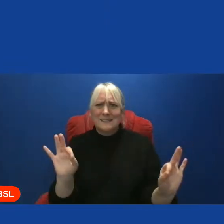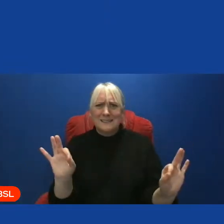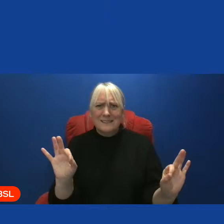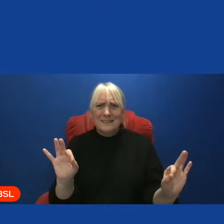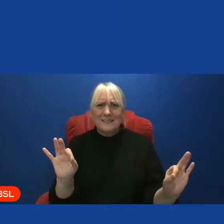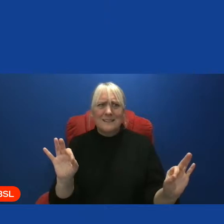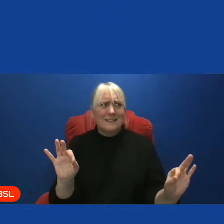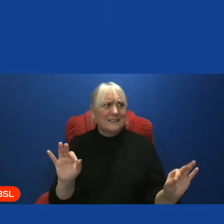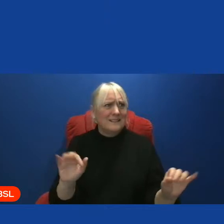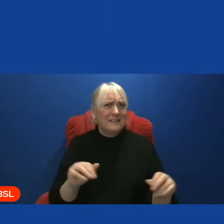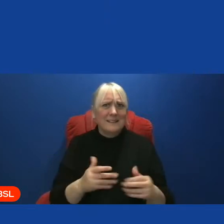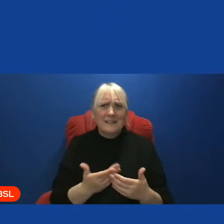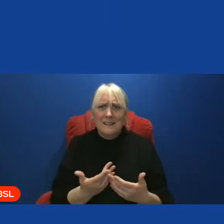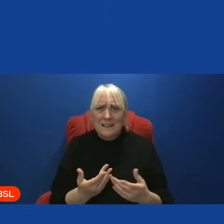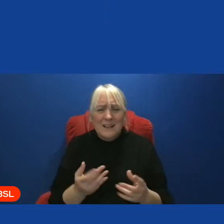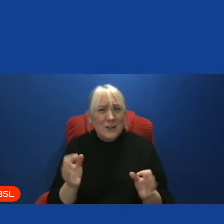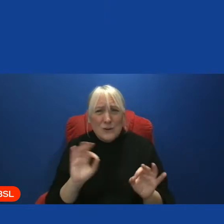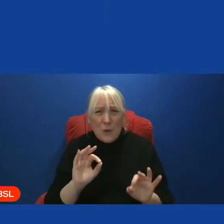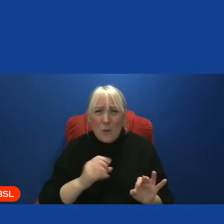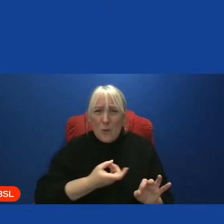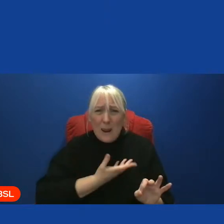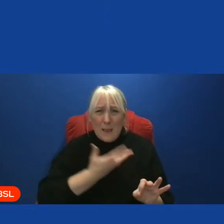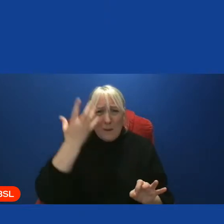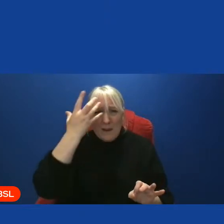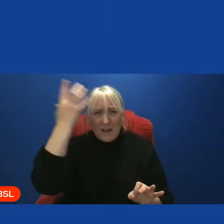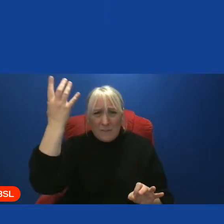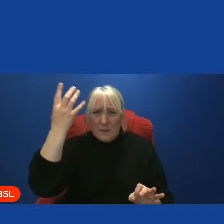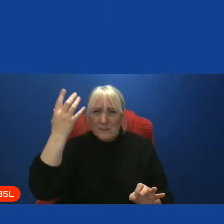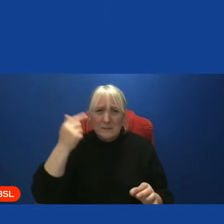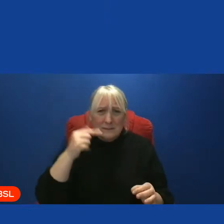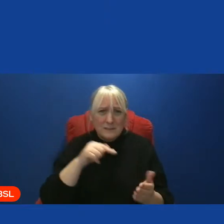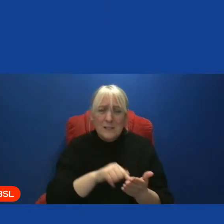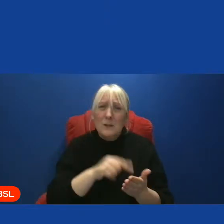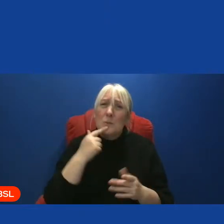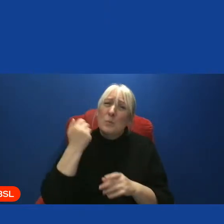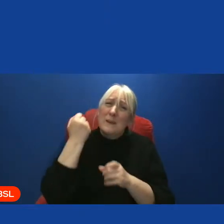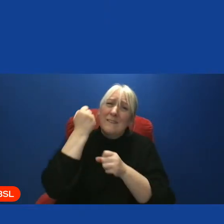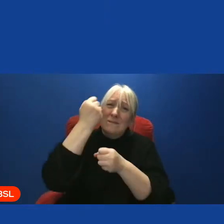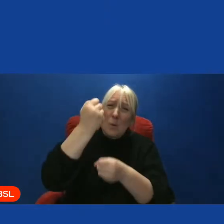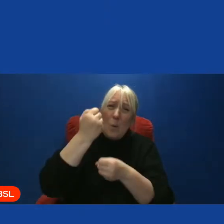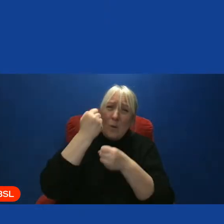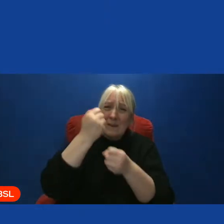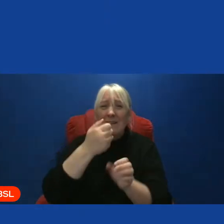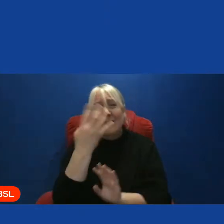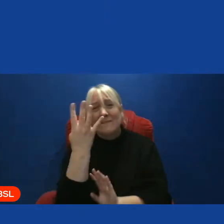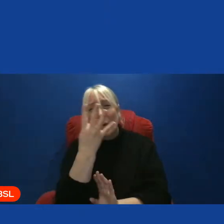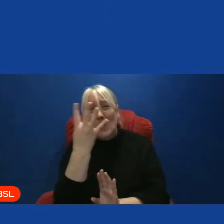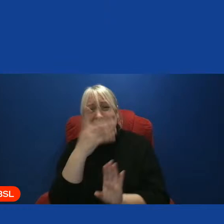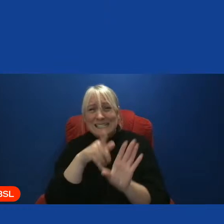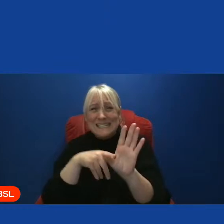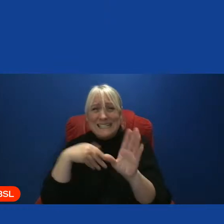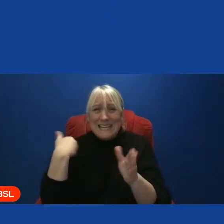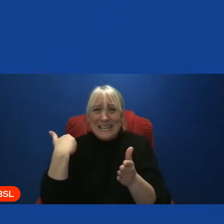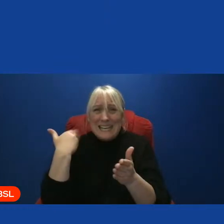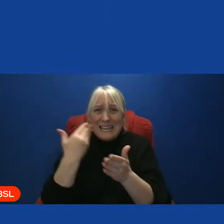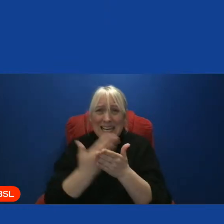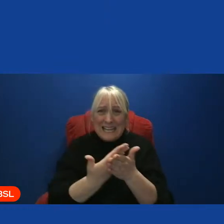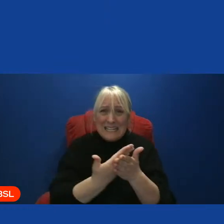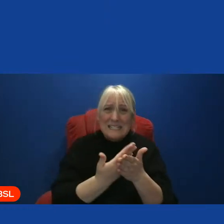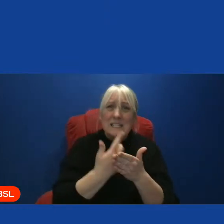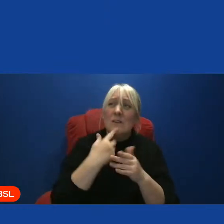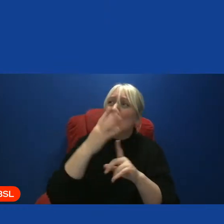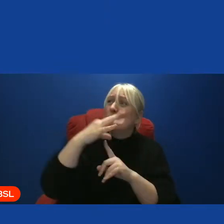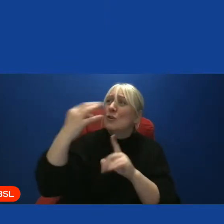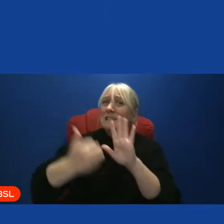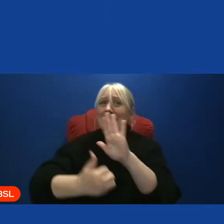any Labour government has ever done in the past. We fought for 14 years to get rid of the Tories because of